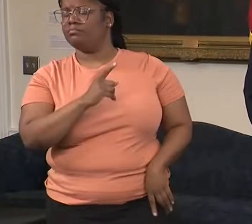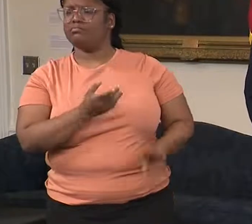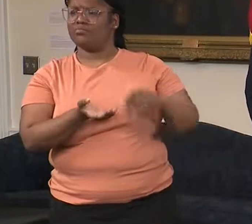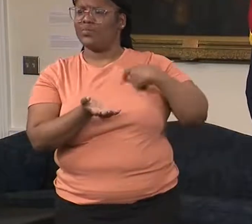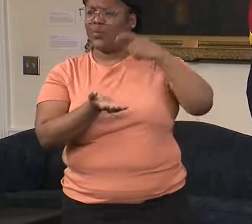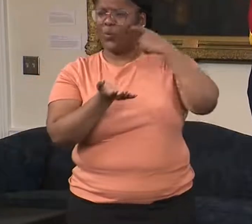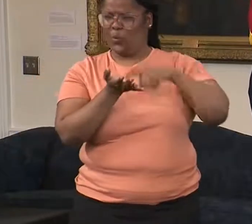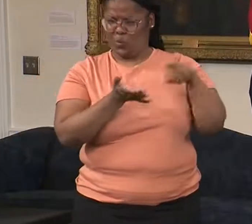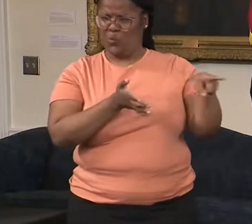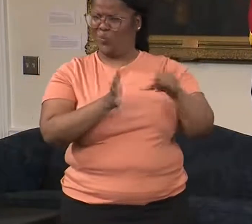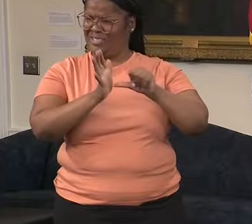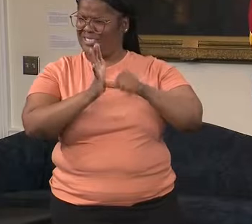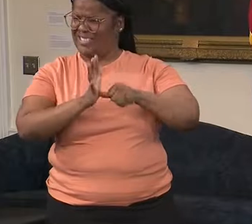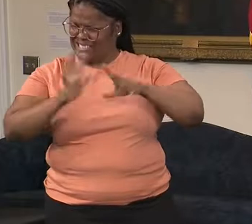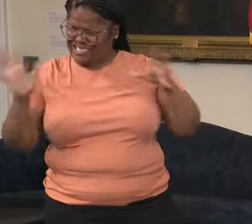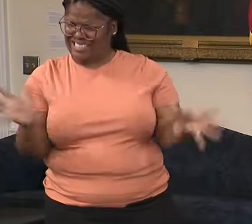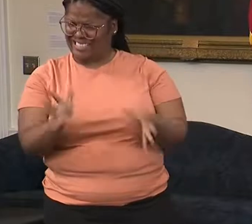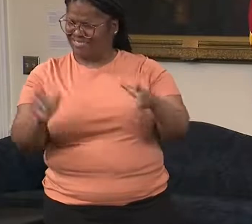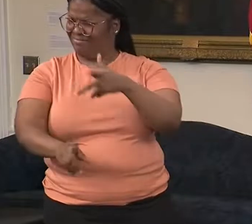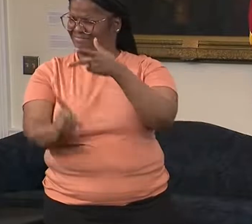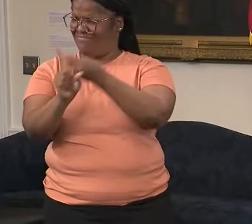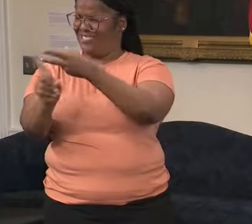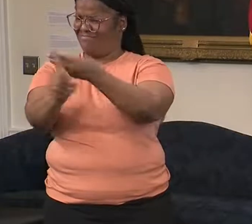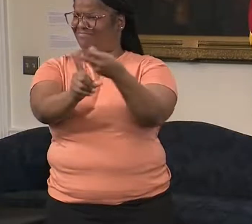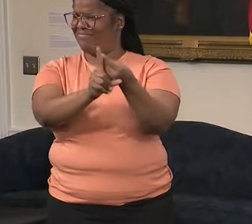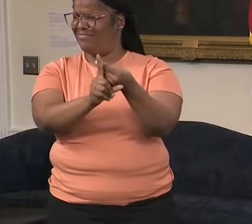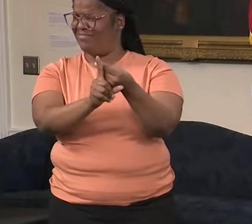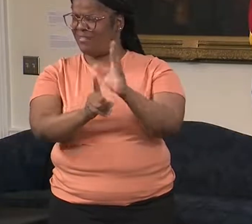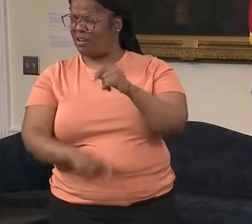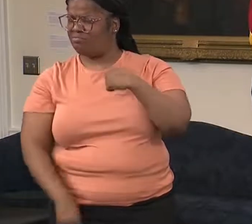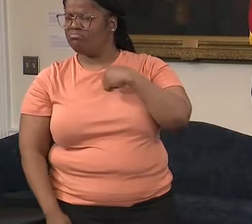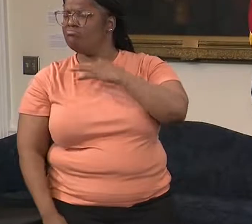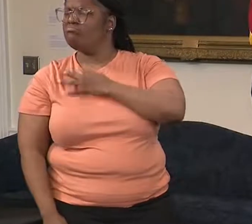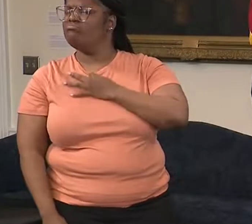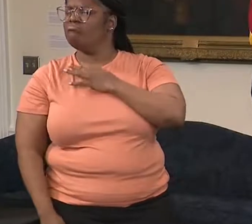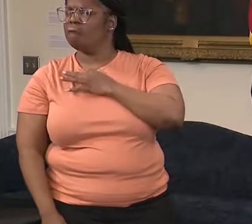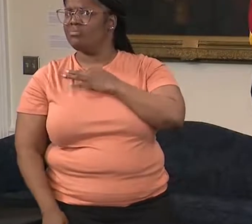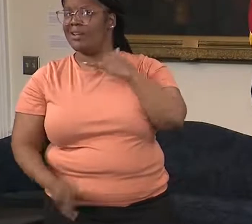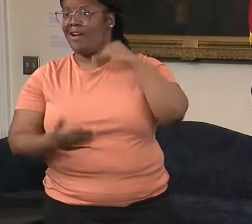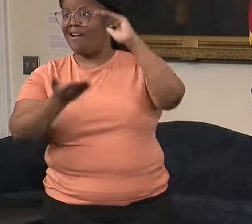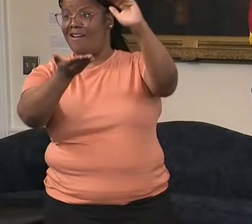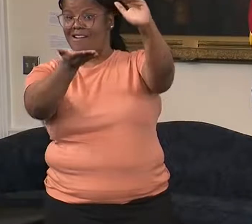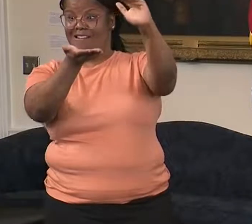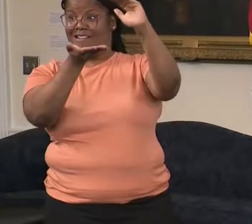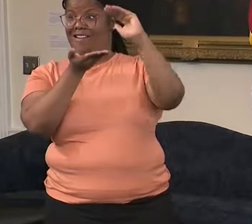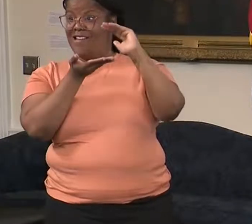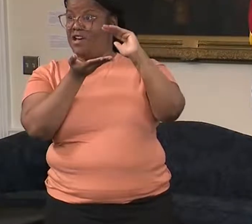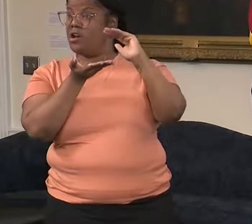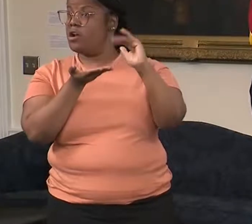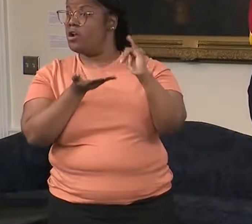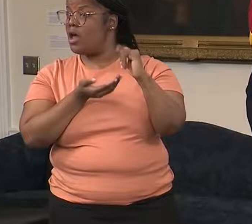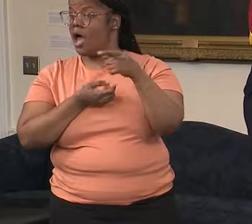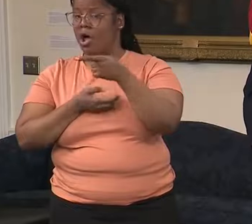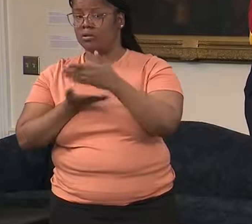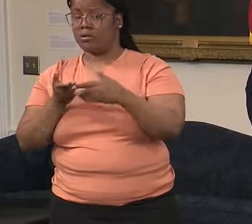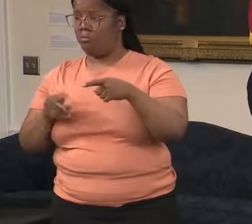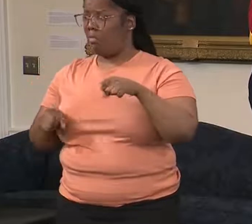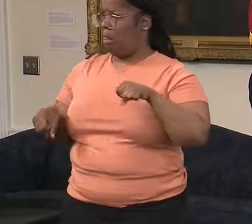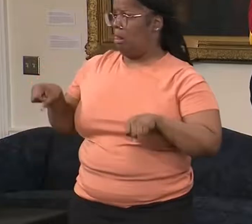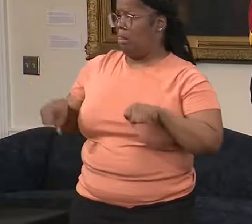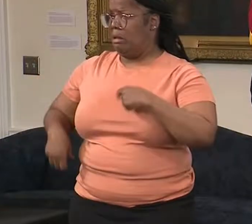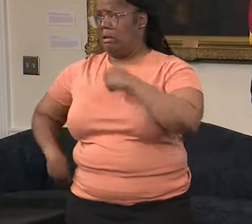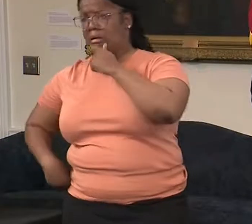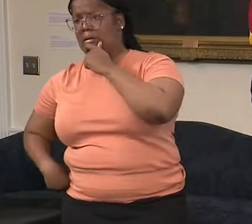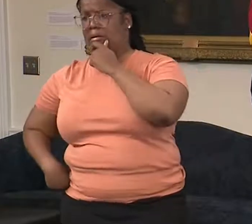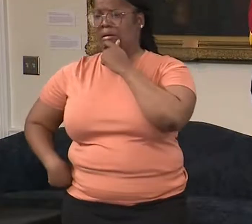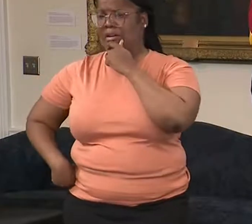How concerned are you about flagging demand at this point? I mean, when we see there's availability for walk-ups